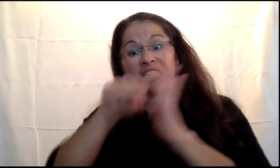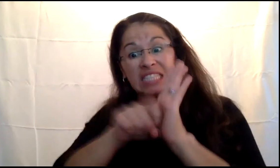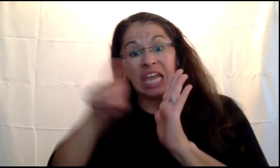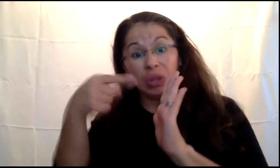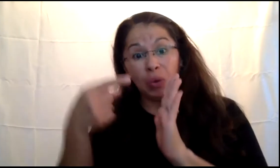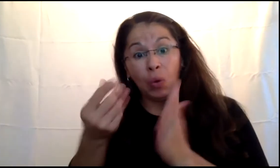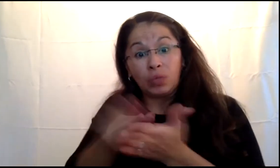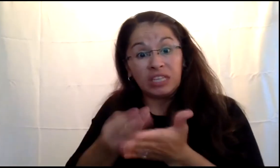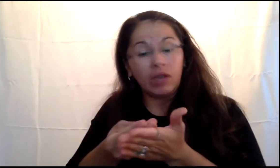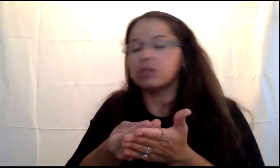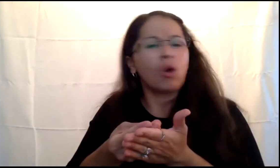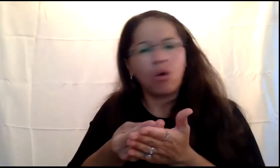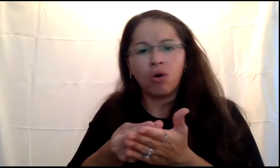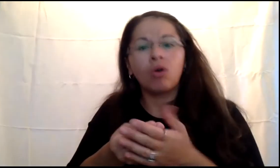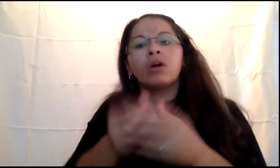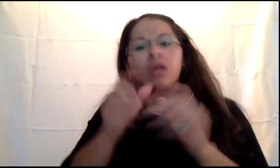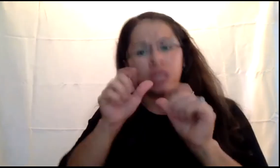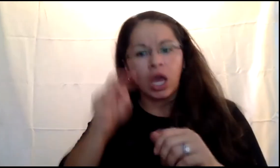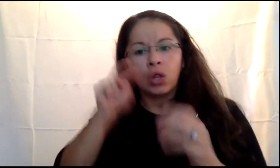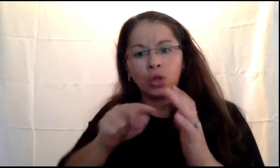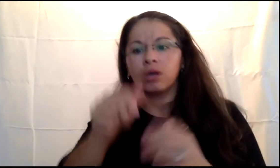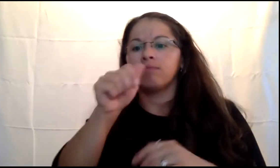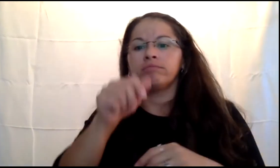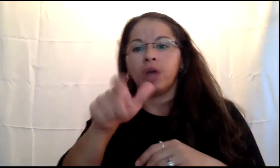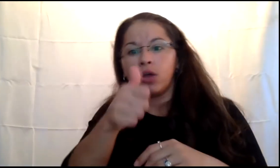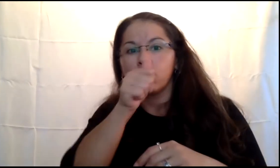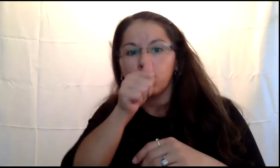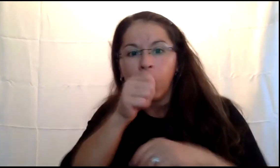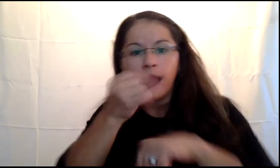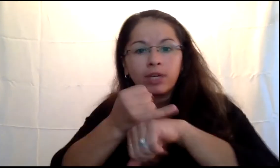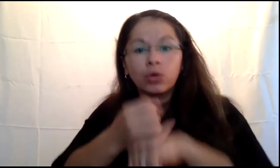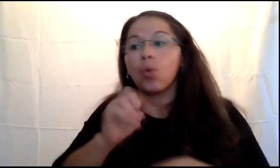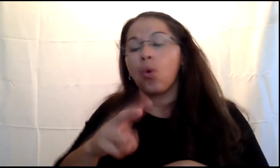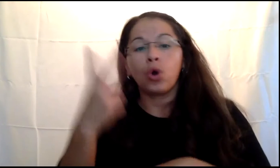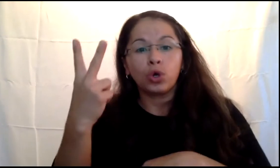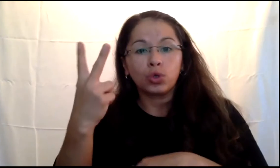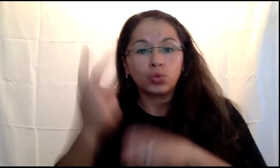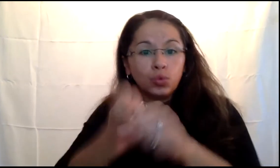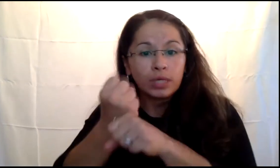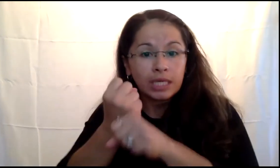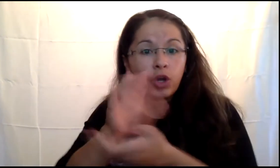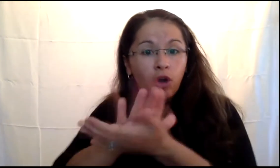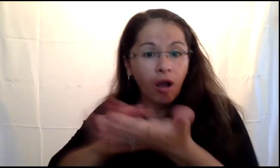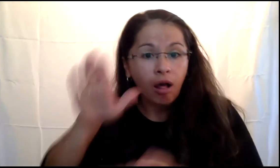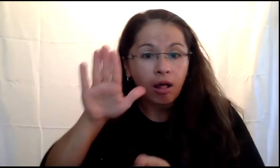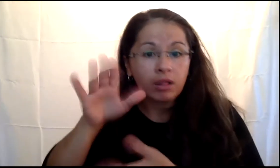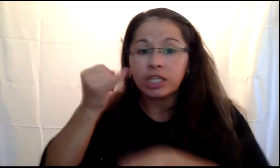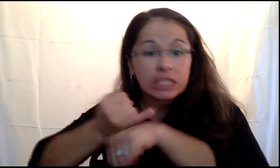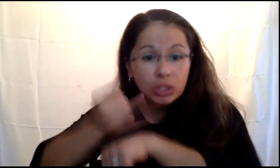private institutions, or if you're looking at a 2-year institution, definitely check out some of those